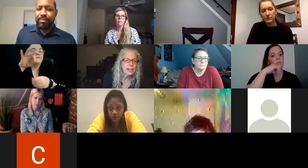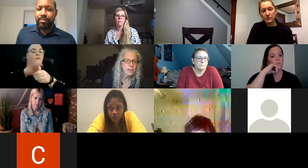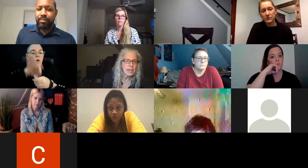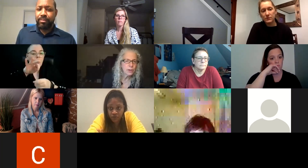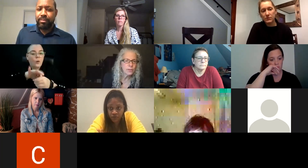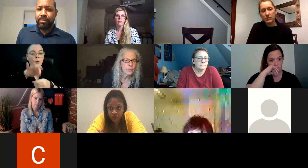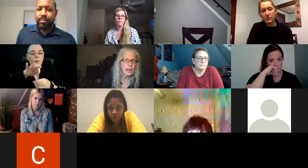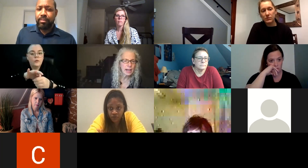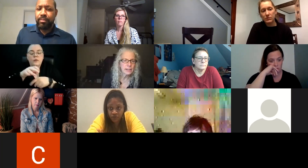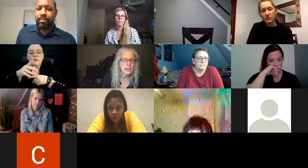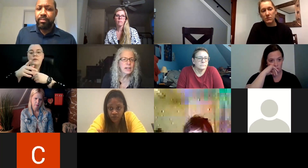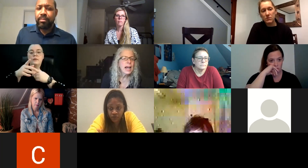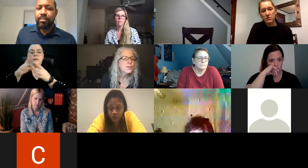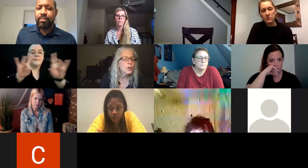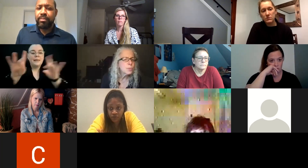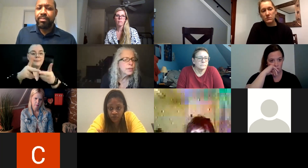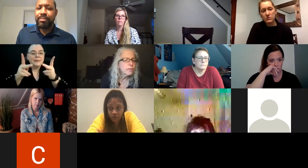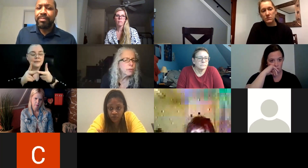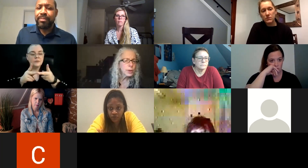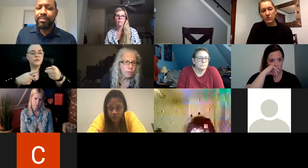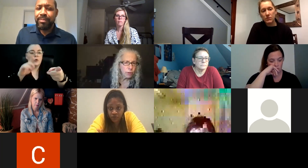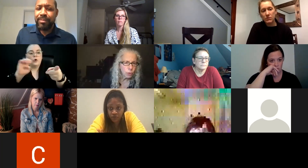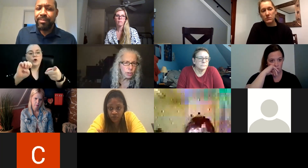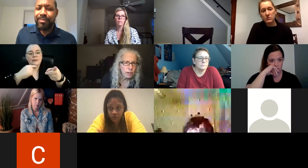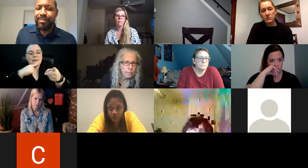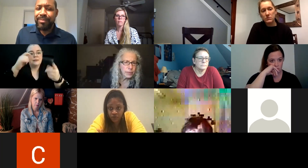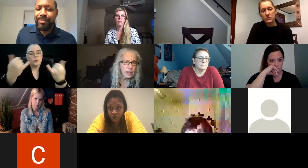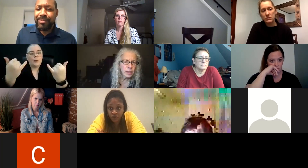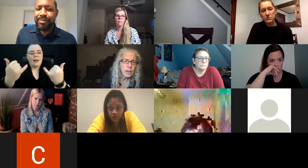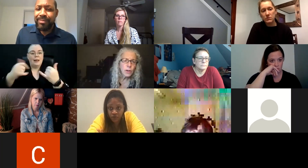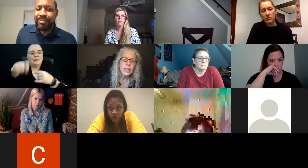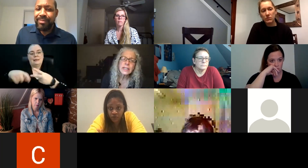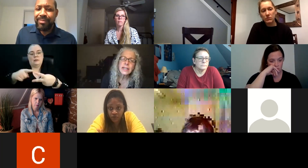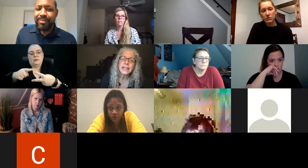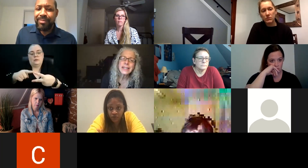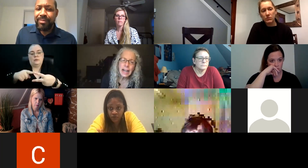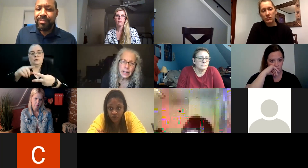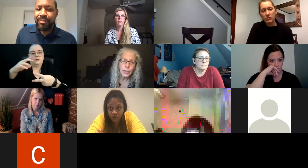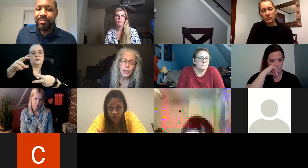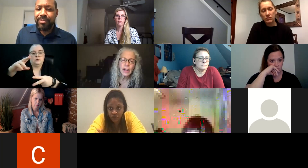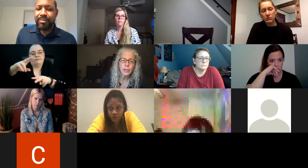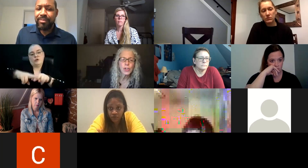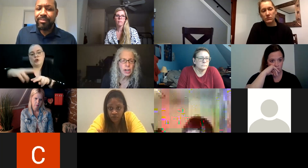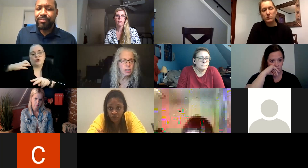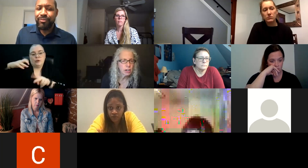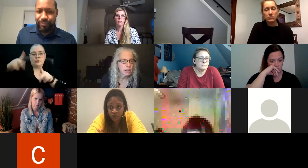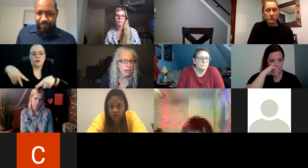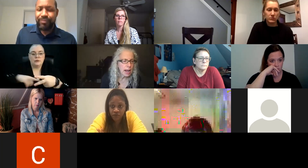me out of that. As far as moving forward with a vote, Ernest had said tonight we should have the chair